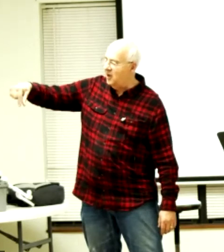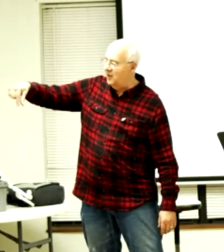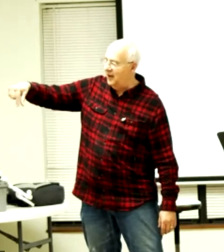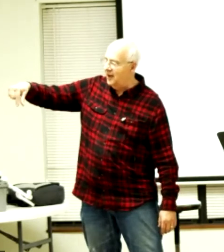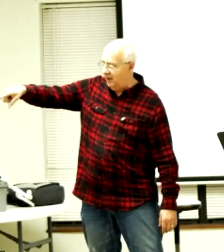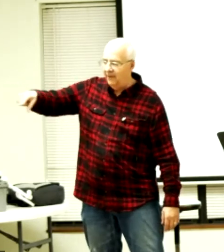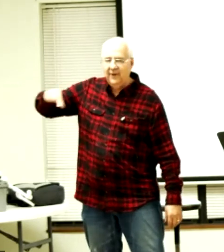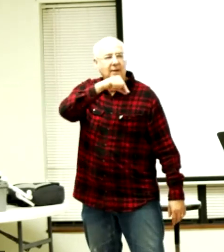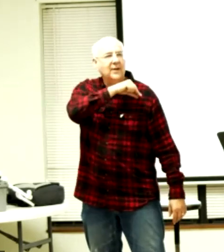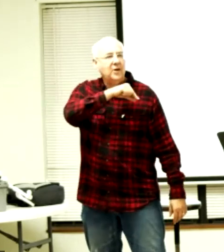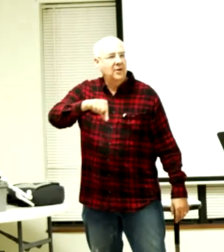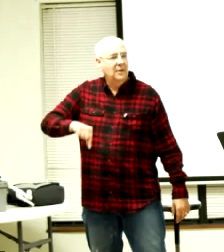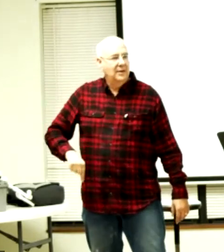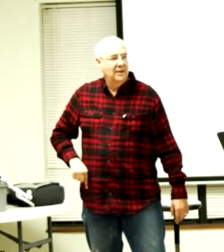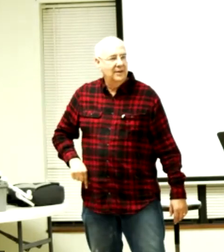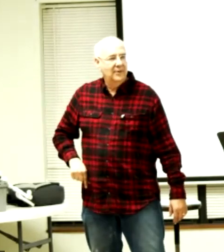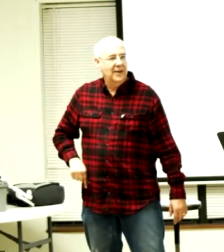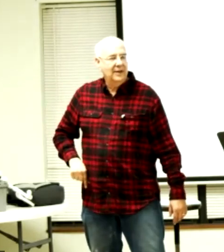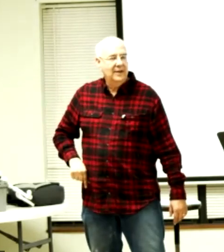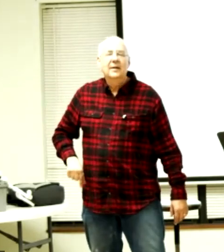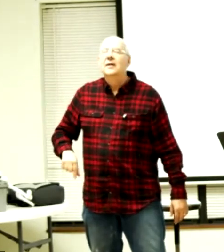Q. There you go. Perfect. Q. Queen.